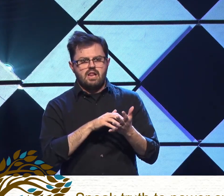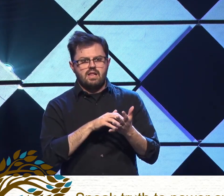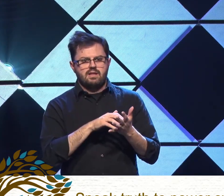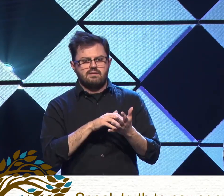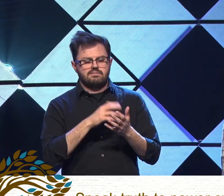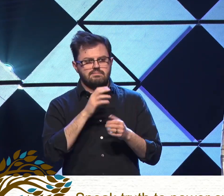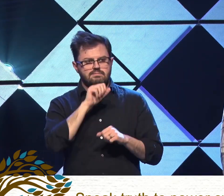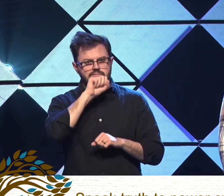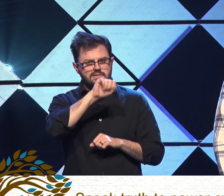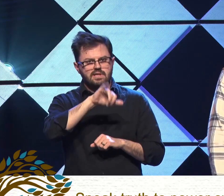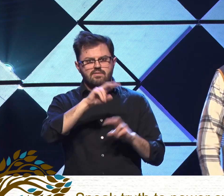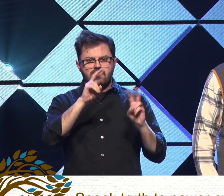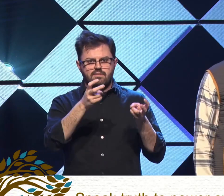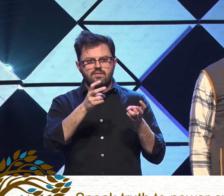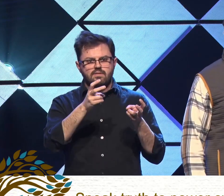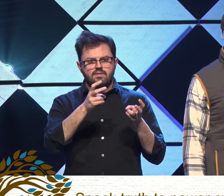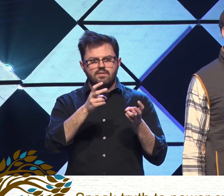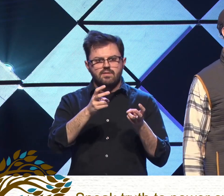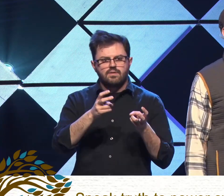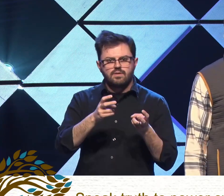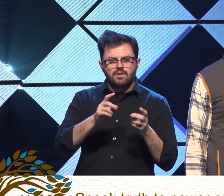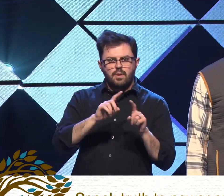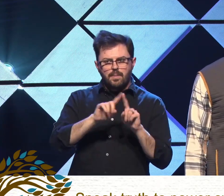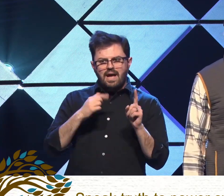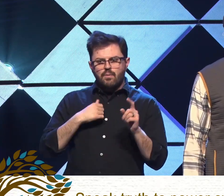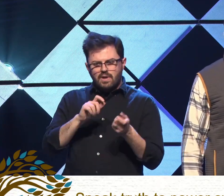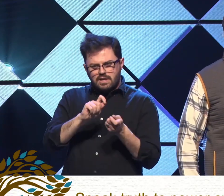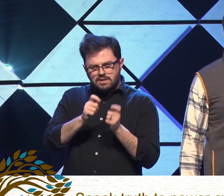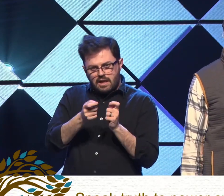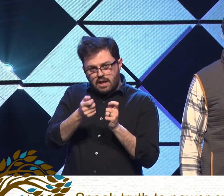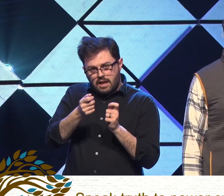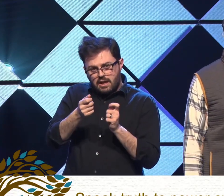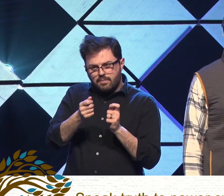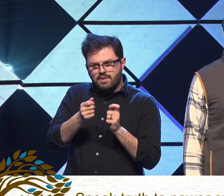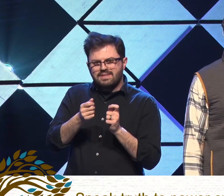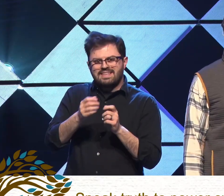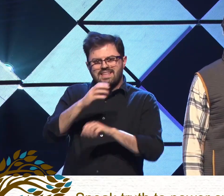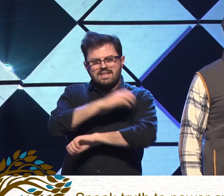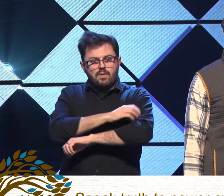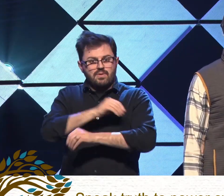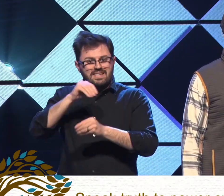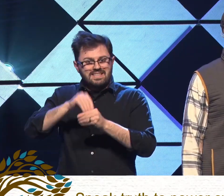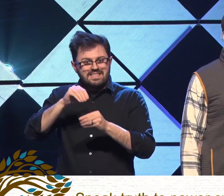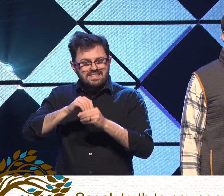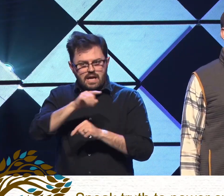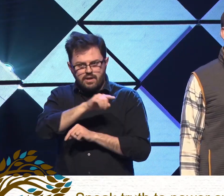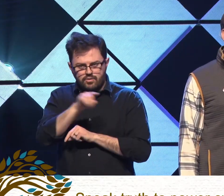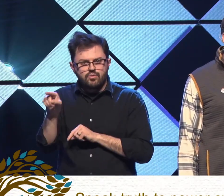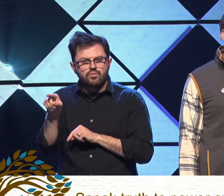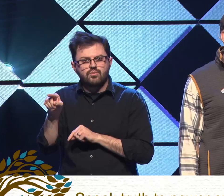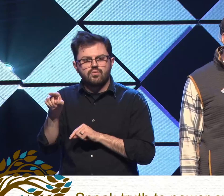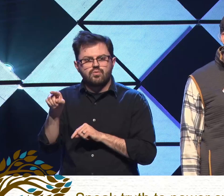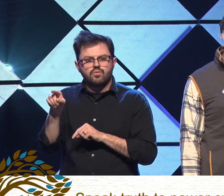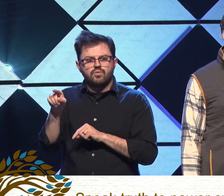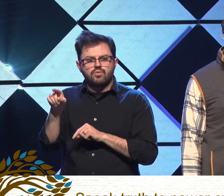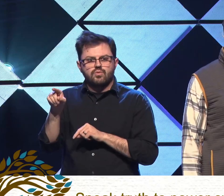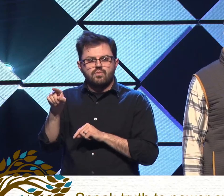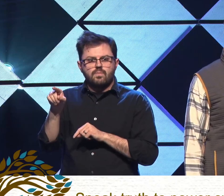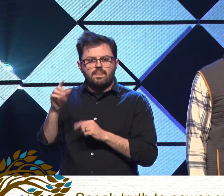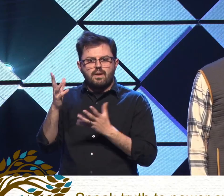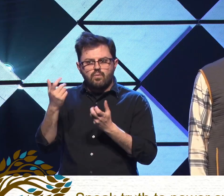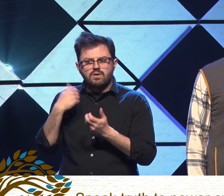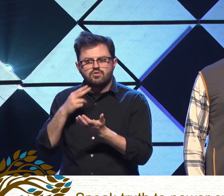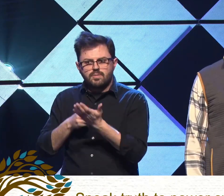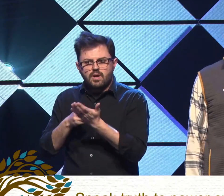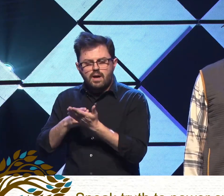I want you to speak truth to the power that's inside of you that's trying to turn into oppression, that's trying to hold on to its